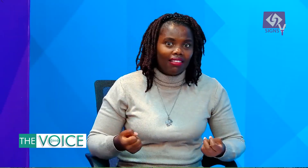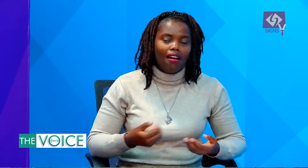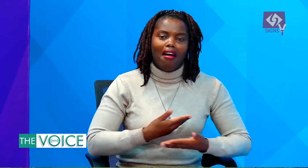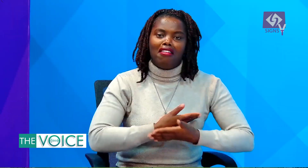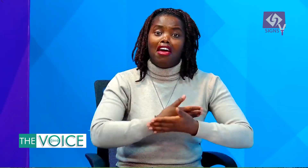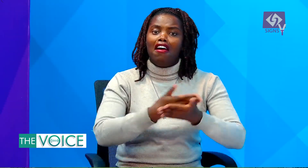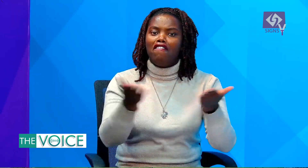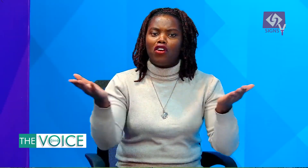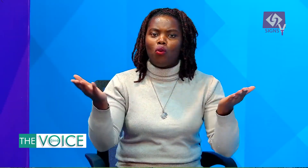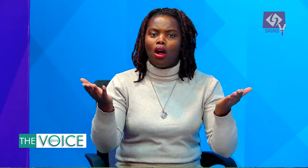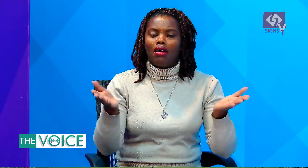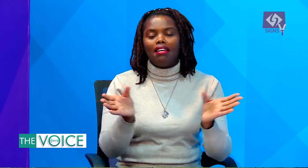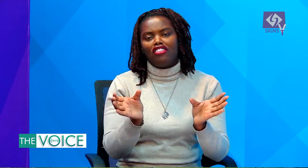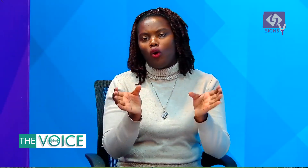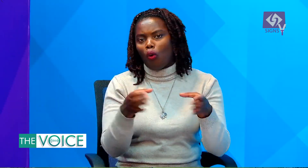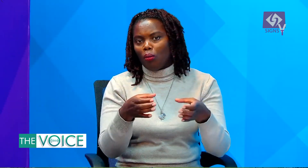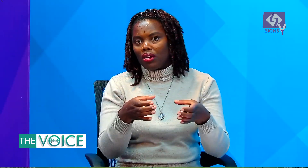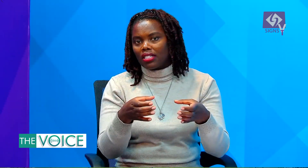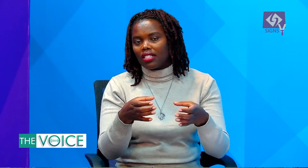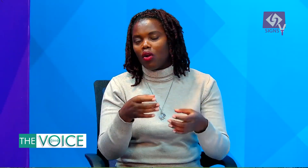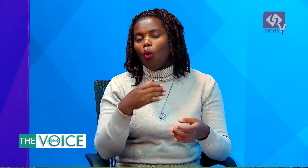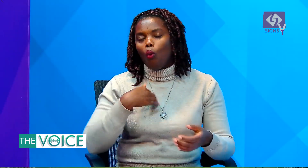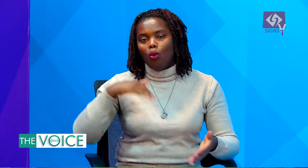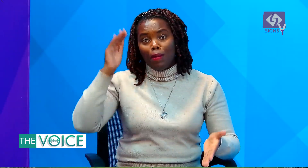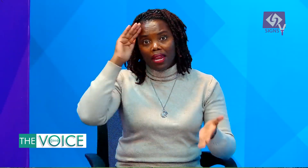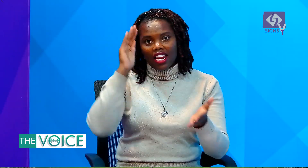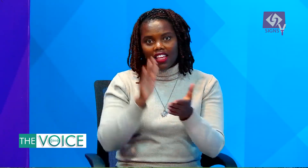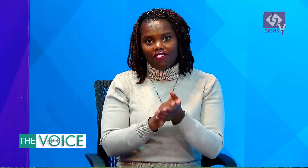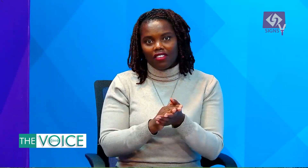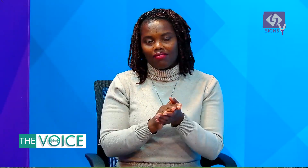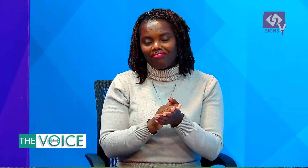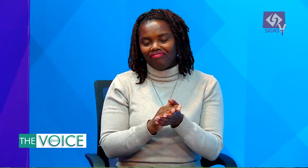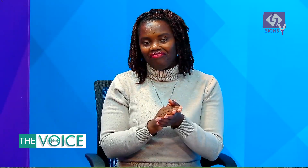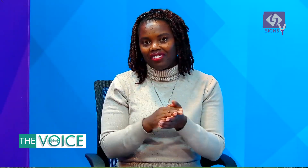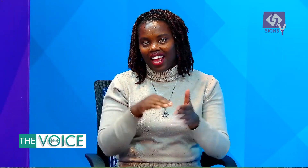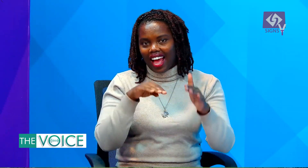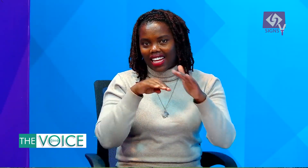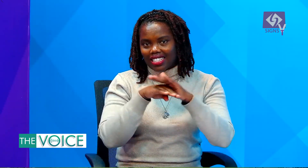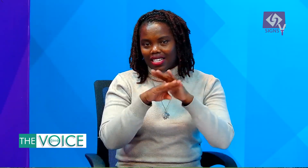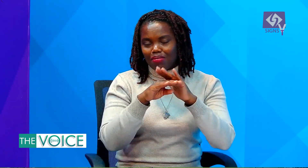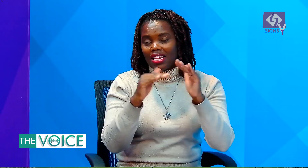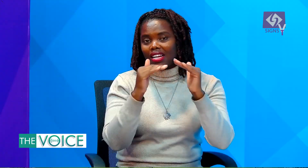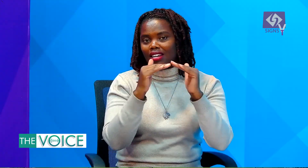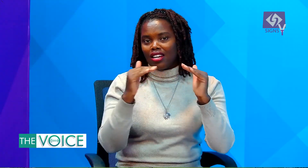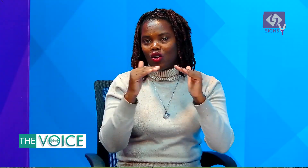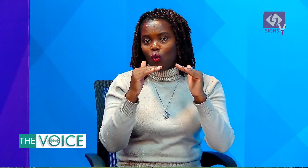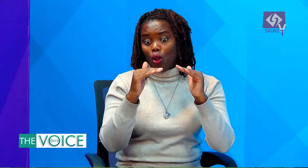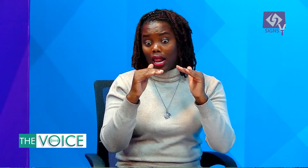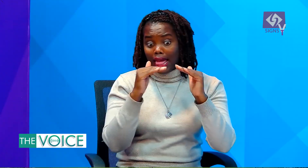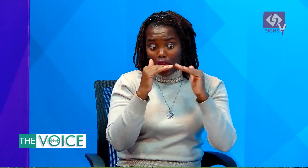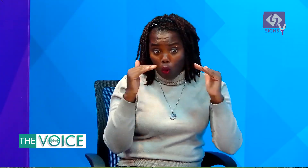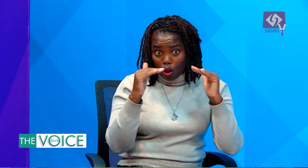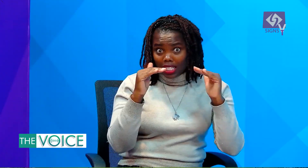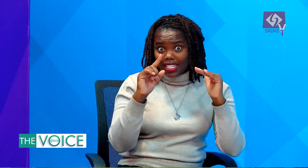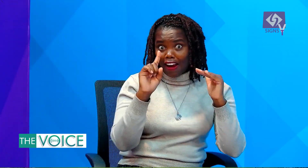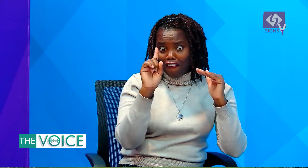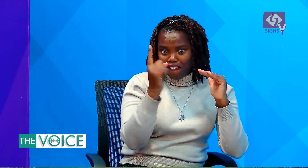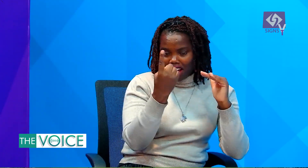health, and everywhere, all the sectors, and also in the community, we believe that